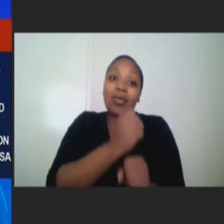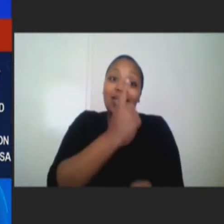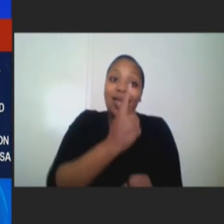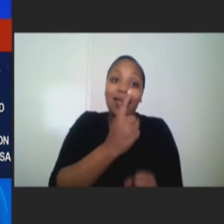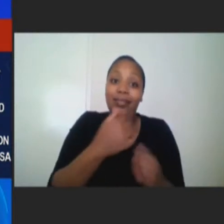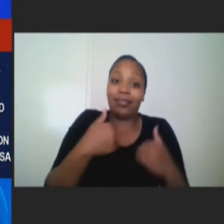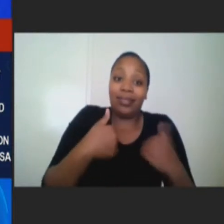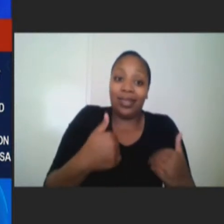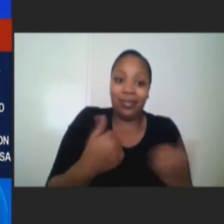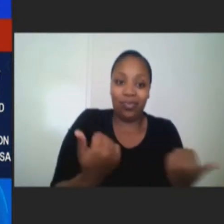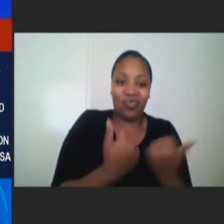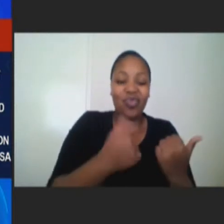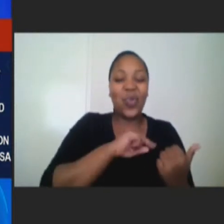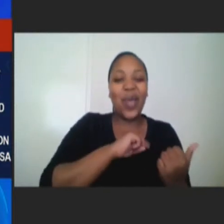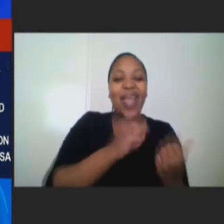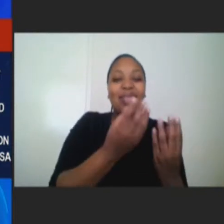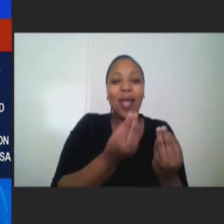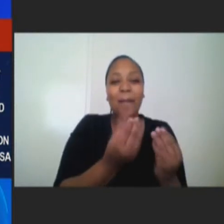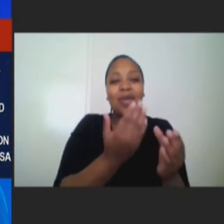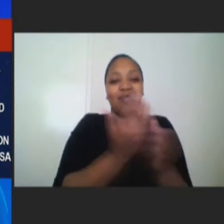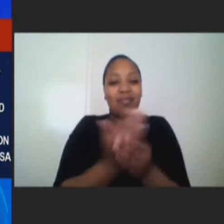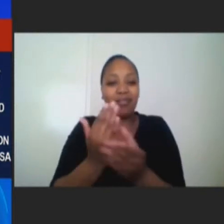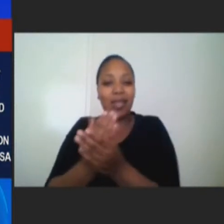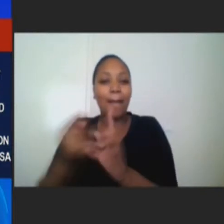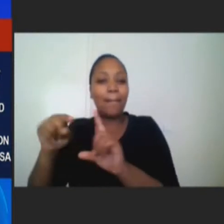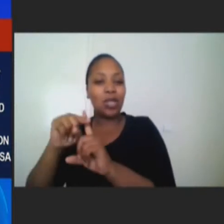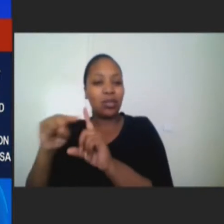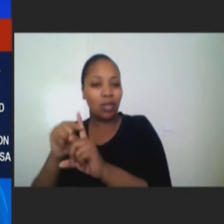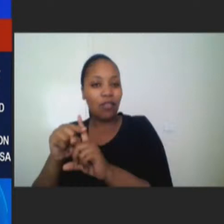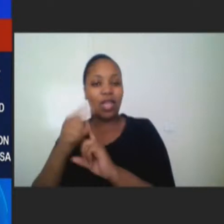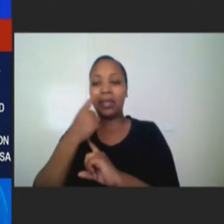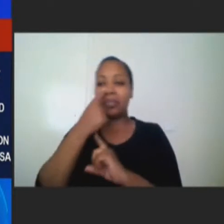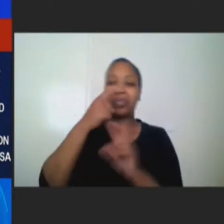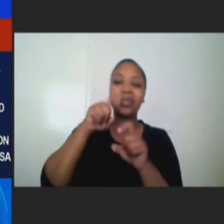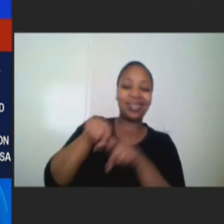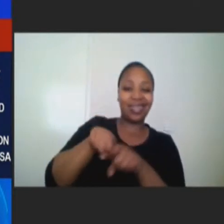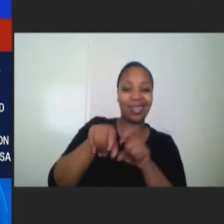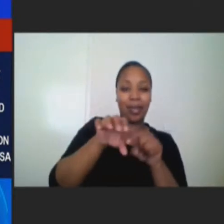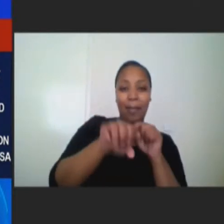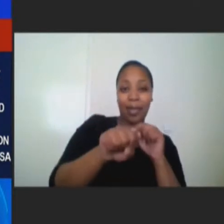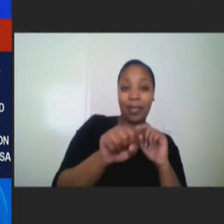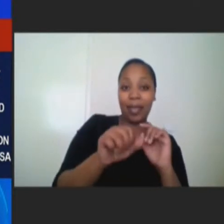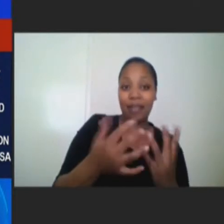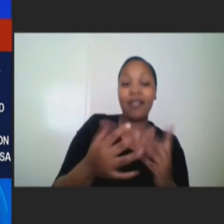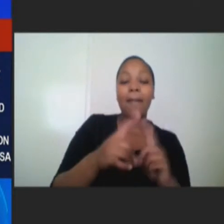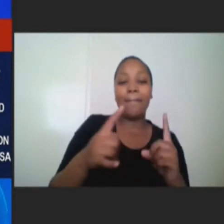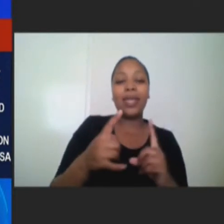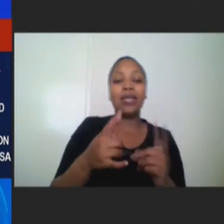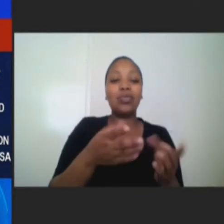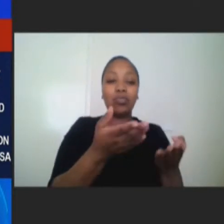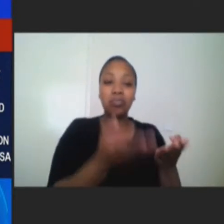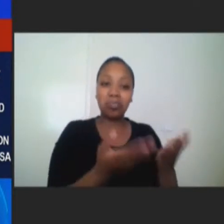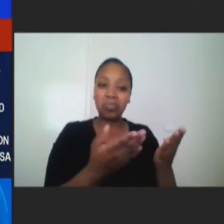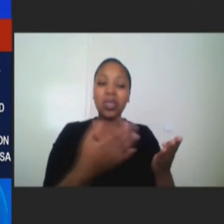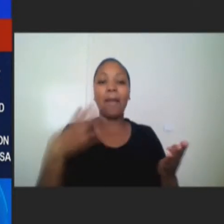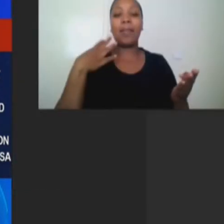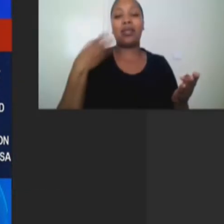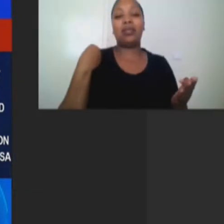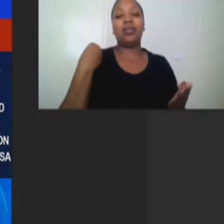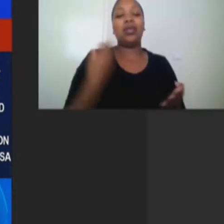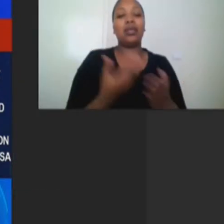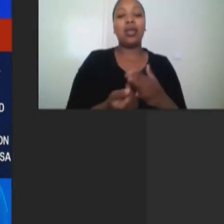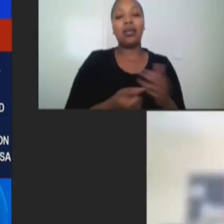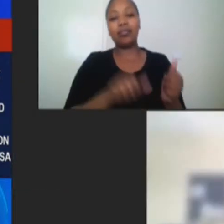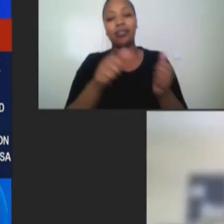of time, and this is what we expected would happen round about now. But with your permission, Minister, I think if I can hand over to Michelle